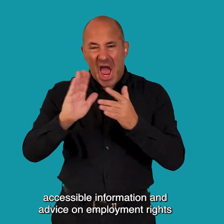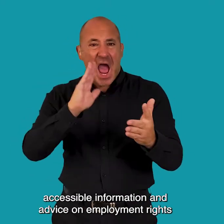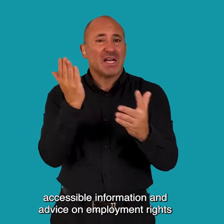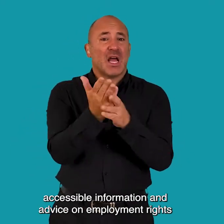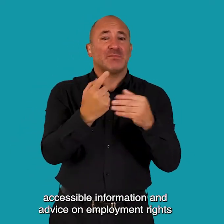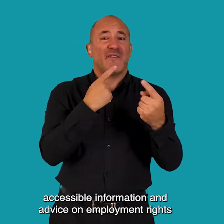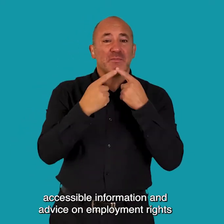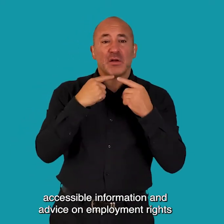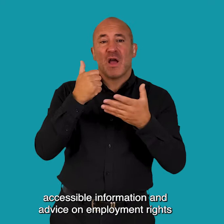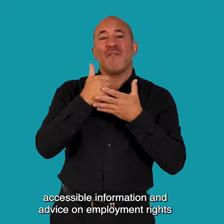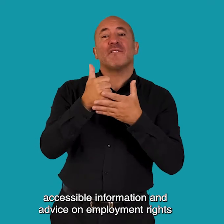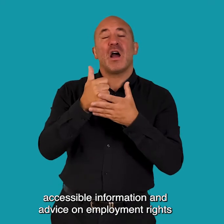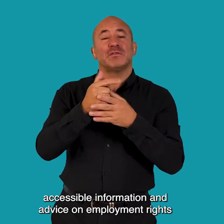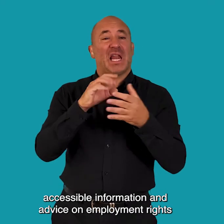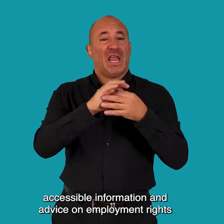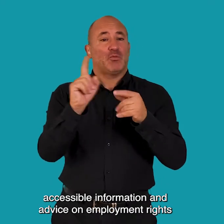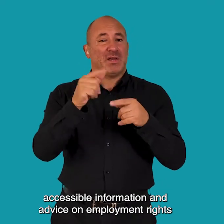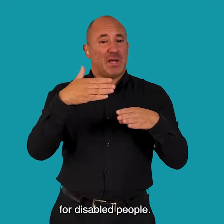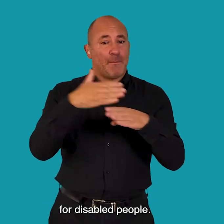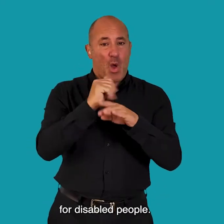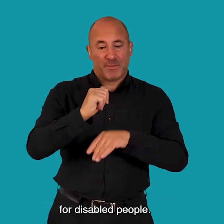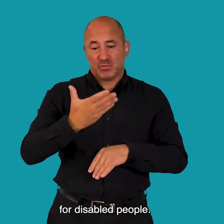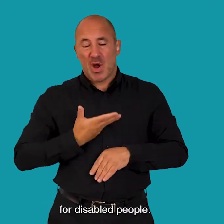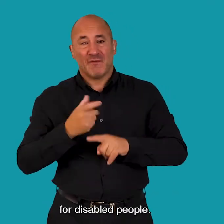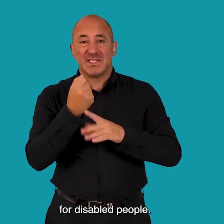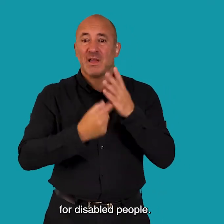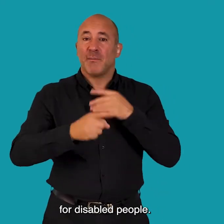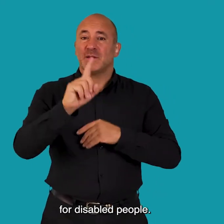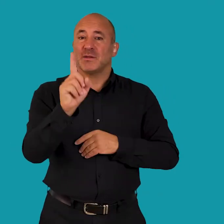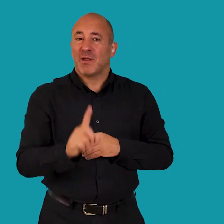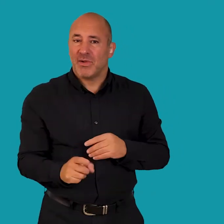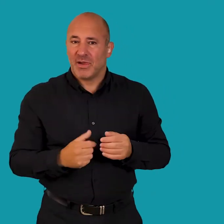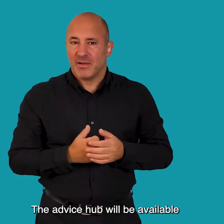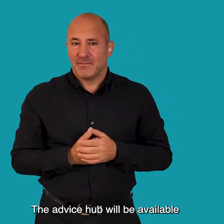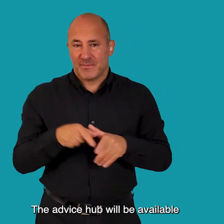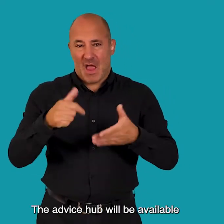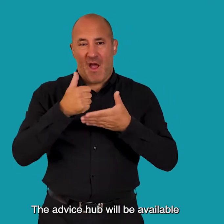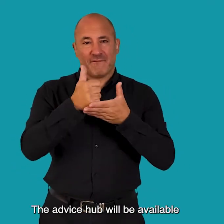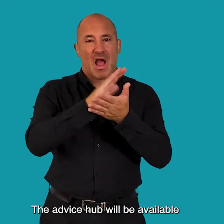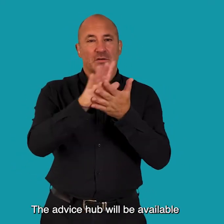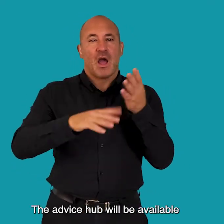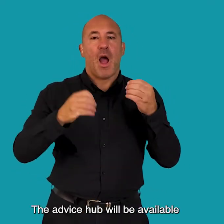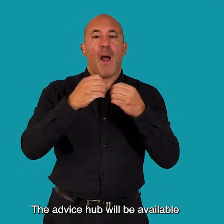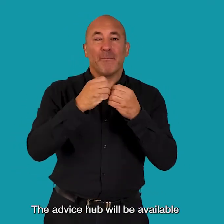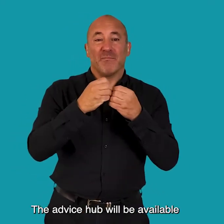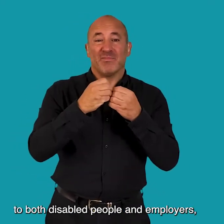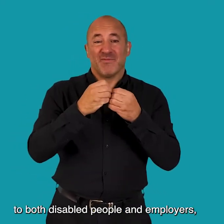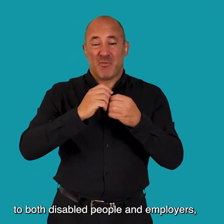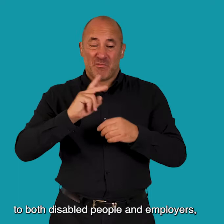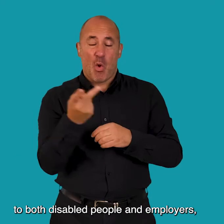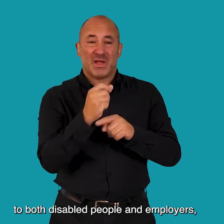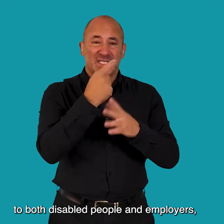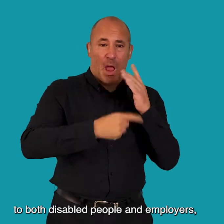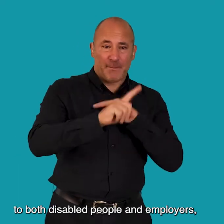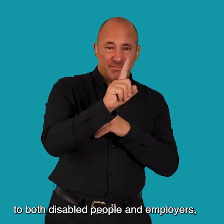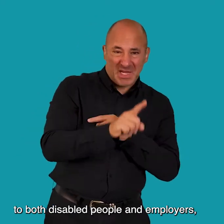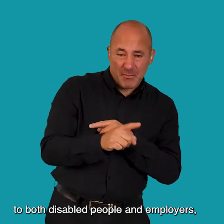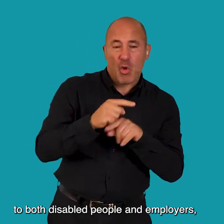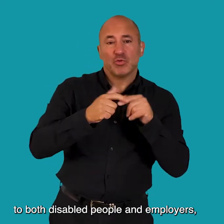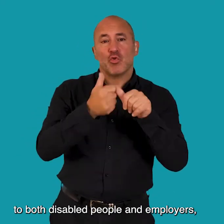information and advice on employment rights for disabled people. The advice hub will be available to both disabled people and